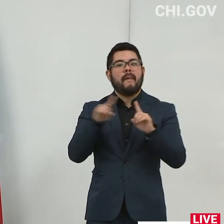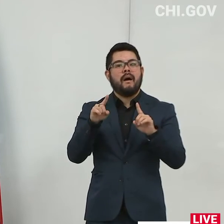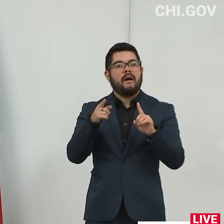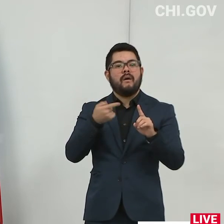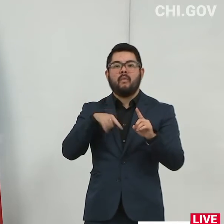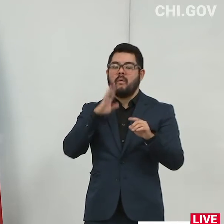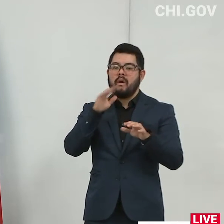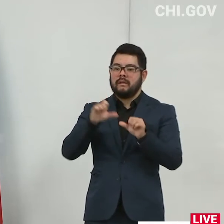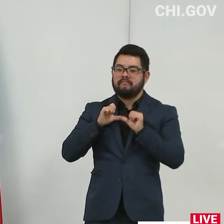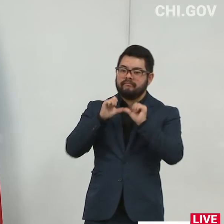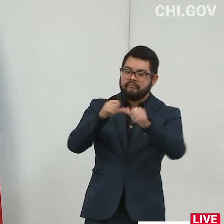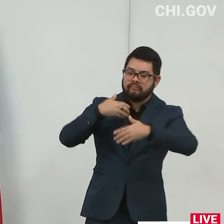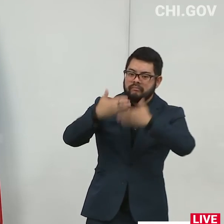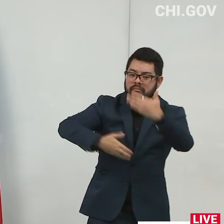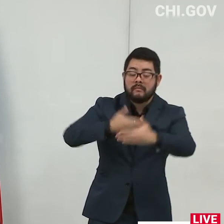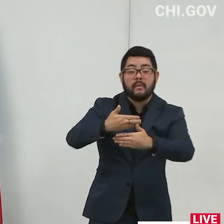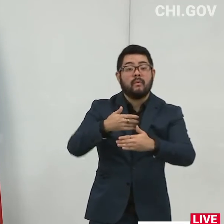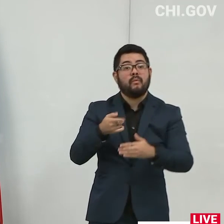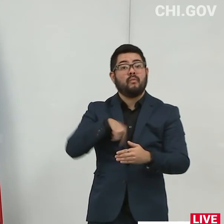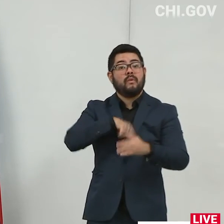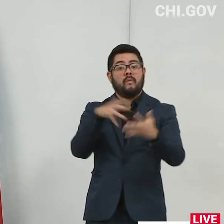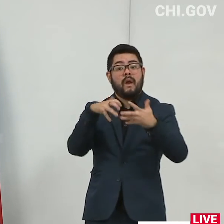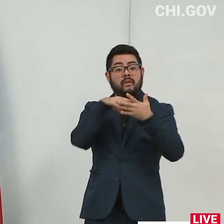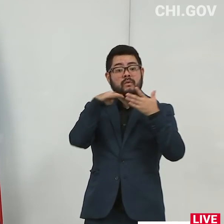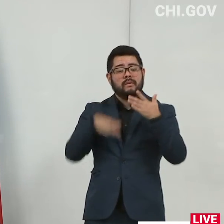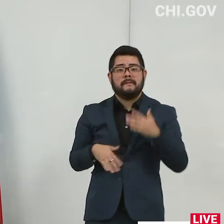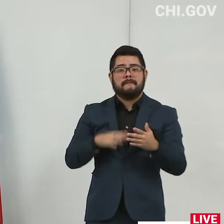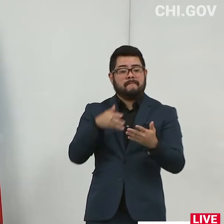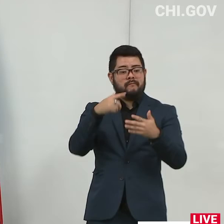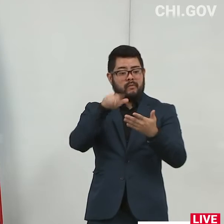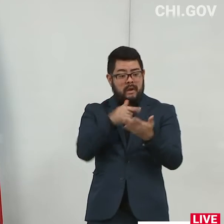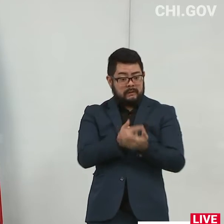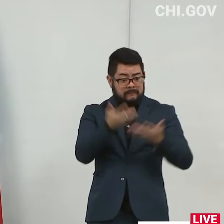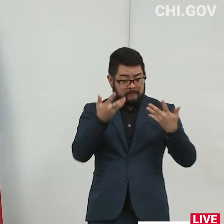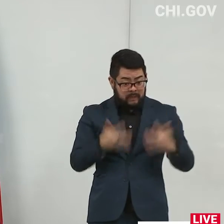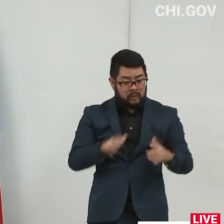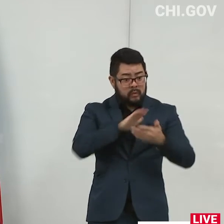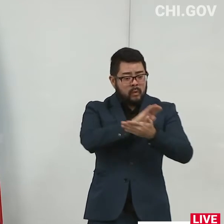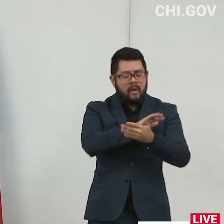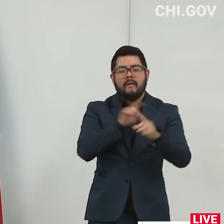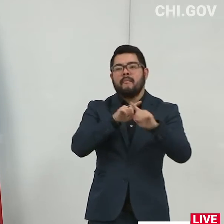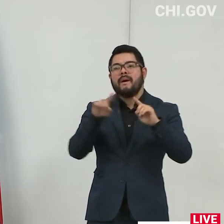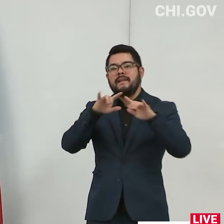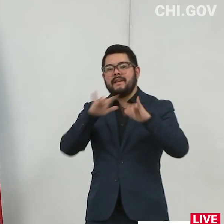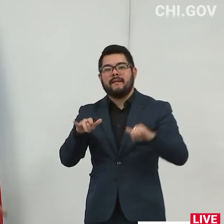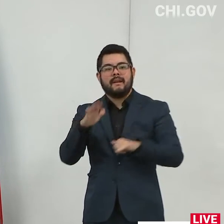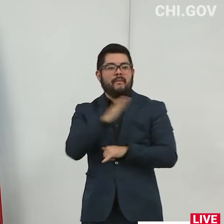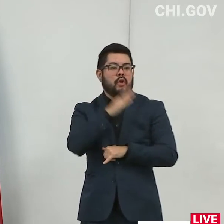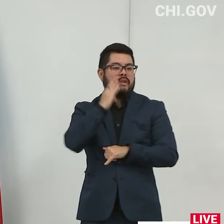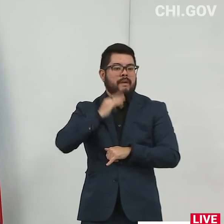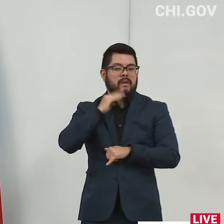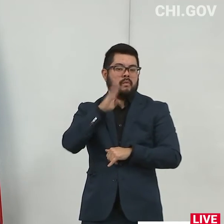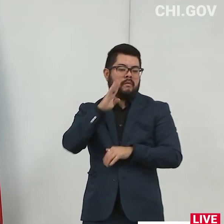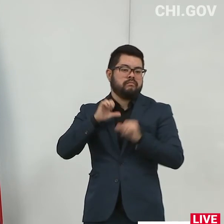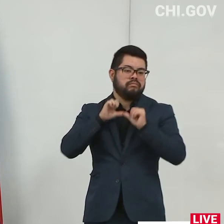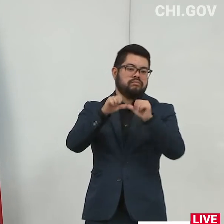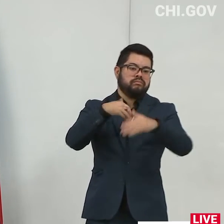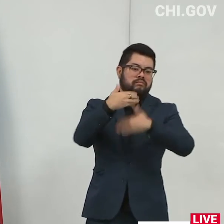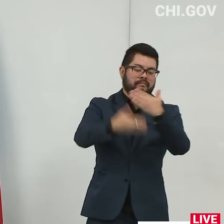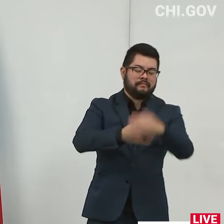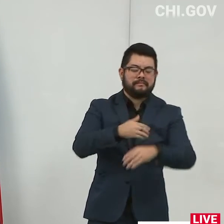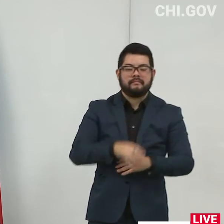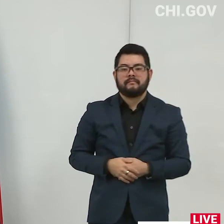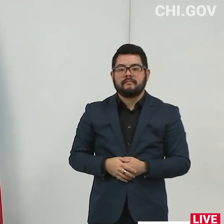not only complete school, but that they have a real experience during the time that they're in school and that the learning continues. You mentioned the